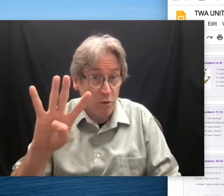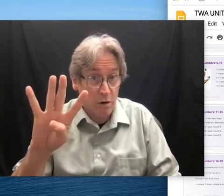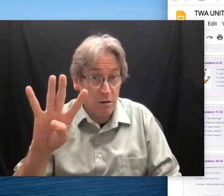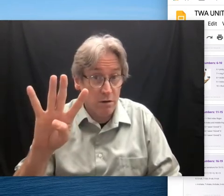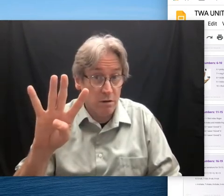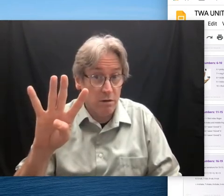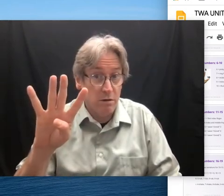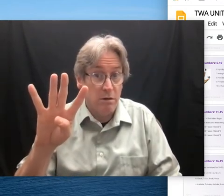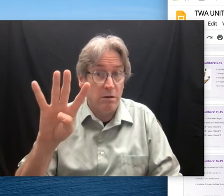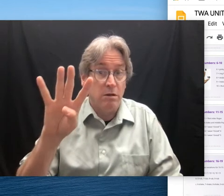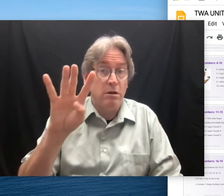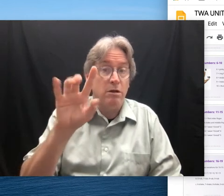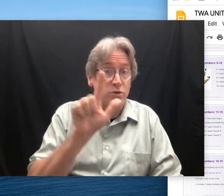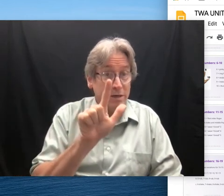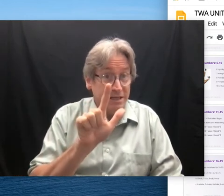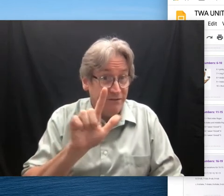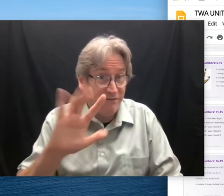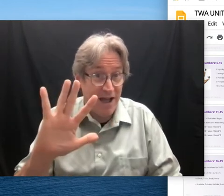24,